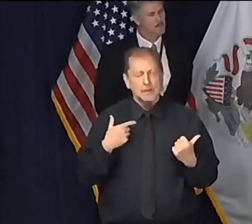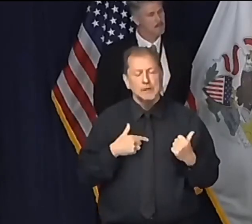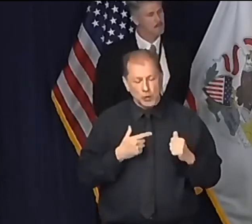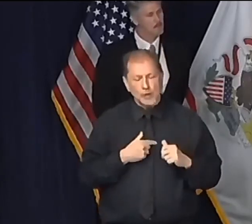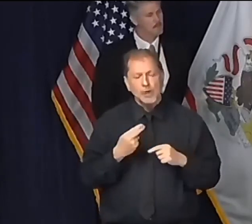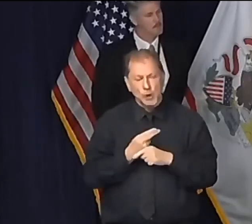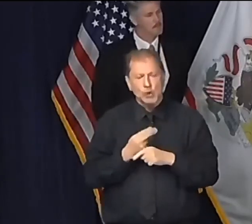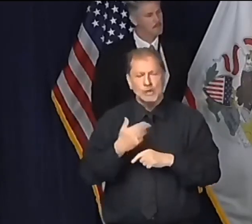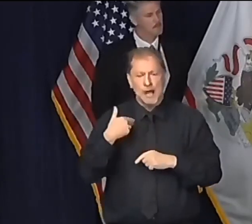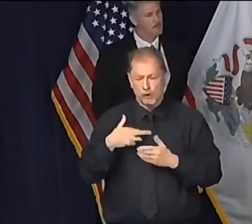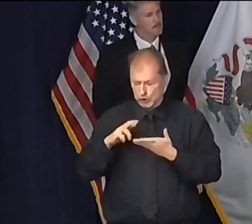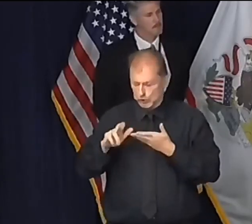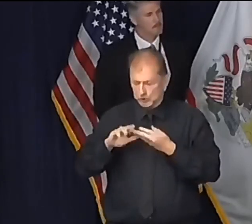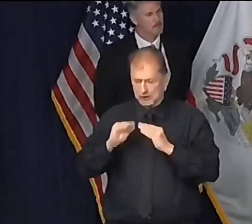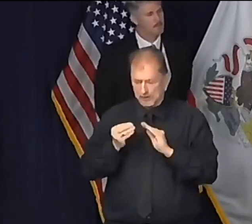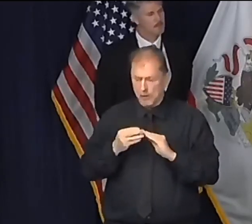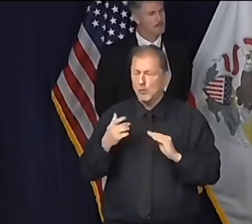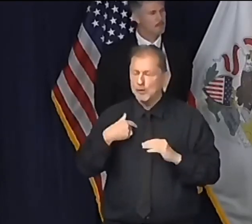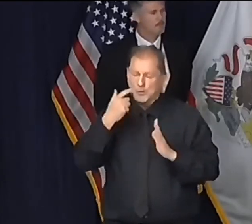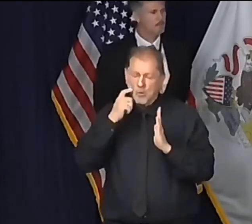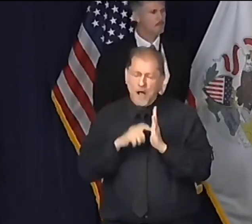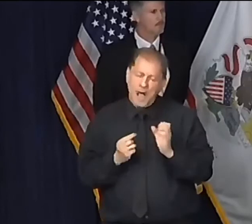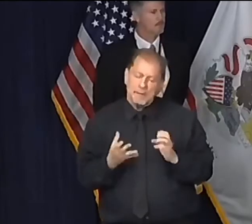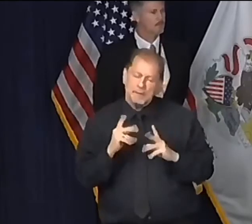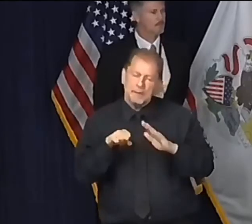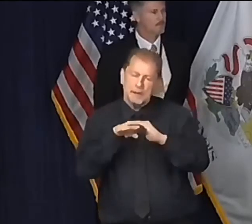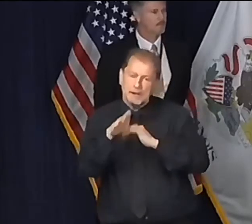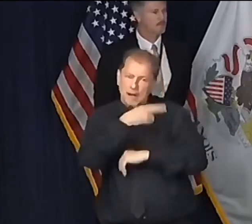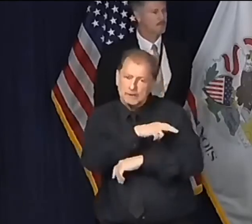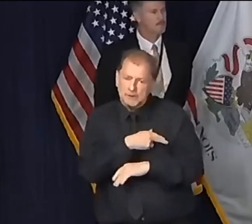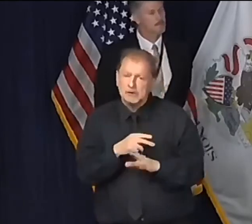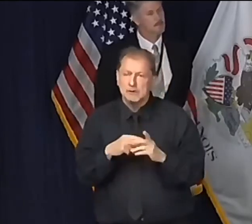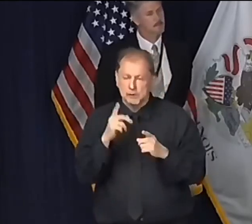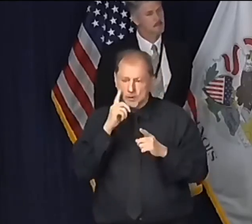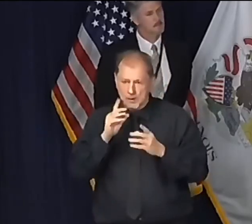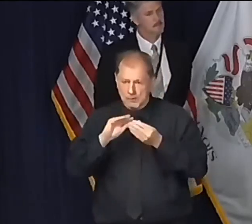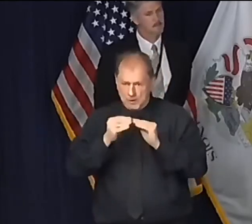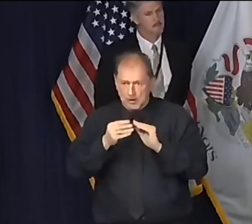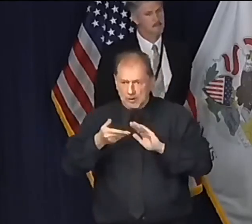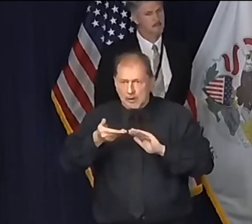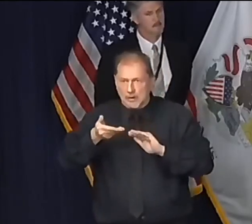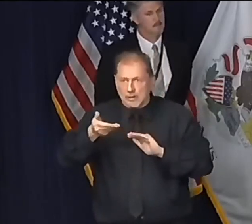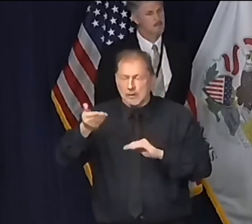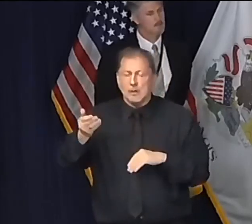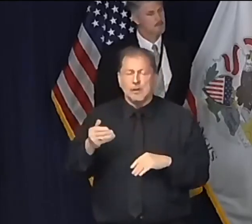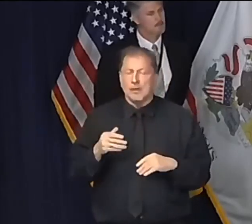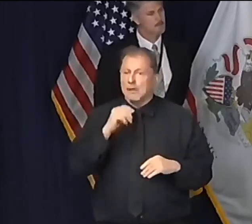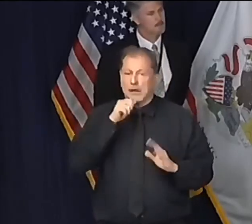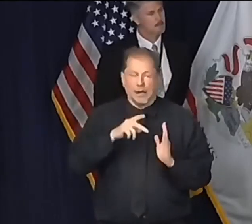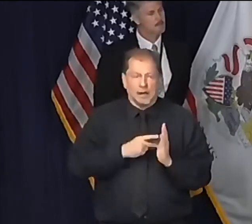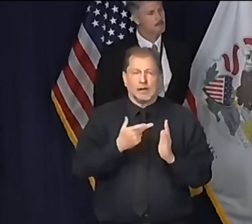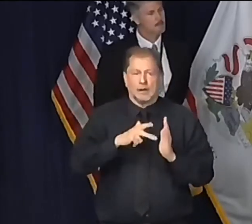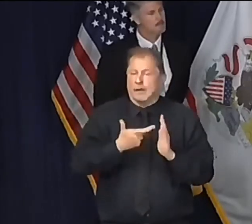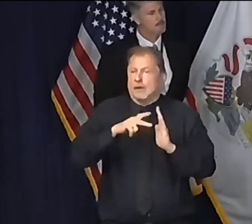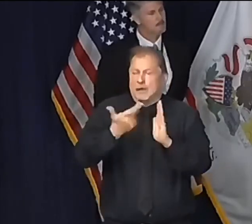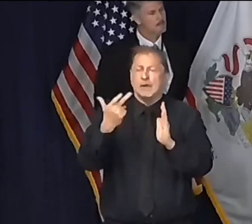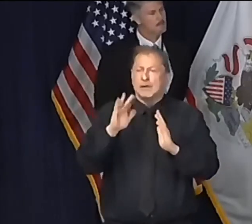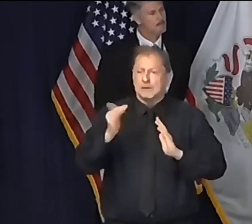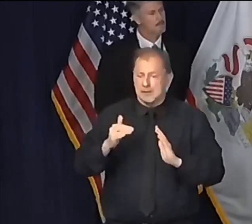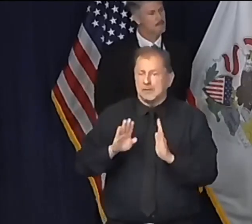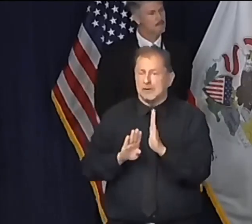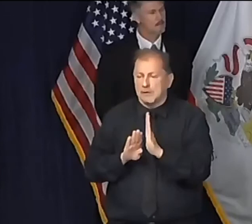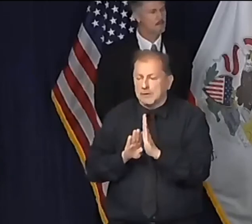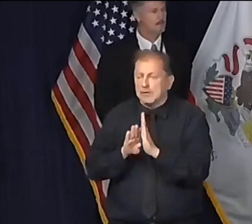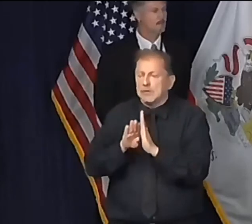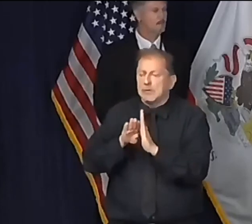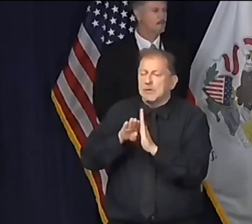track our rate of rise. And so with the decrease in the rate of rise, with it not looking exponential, with it looking more linear, that just means that